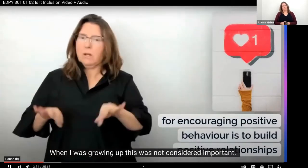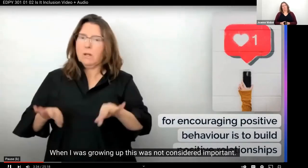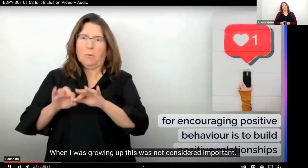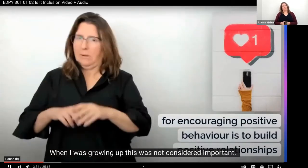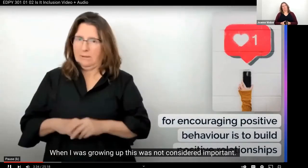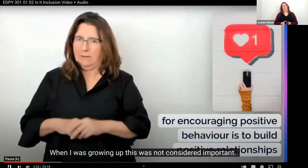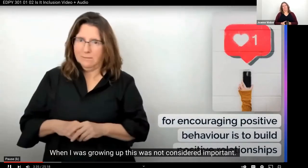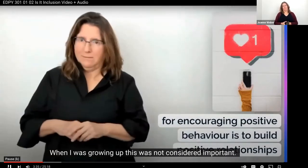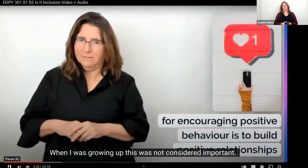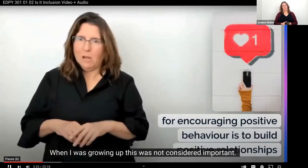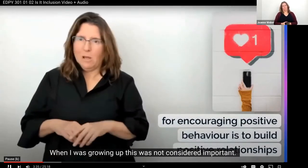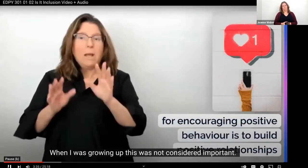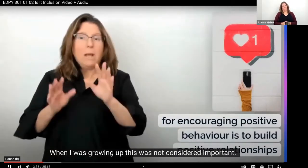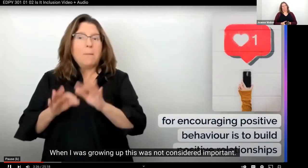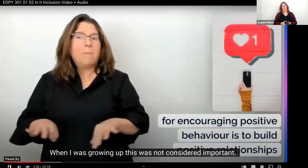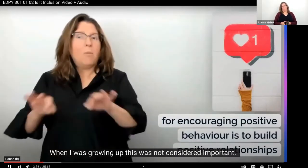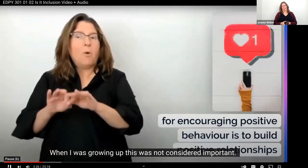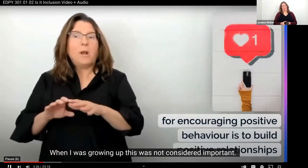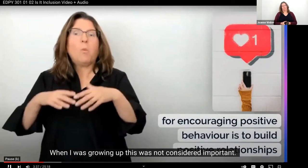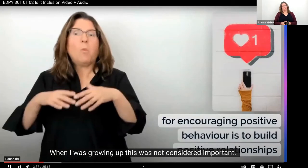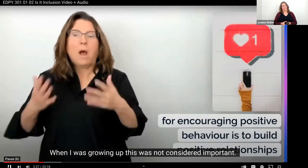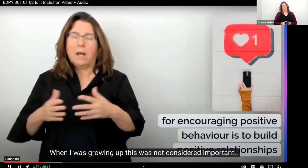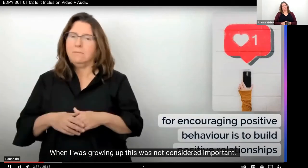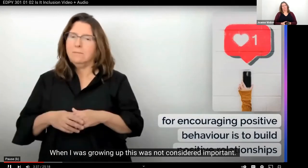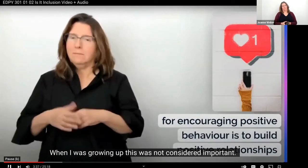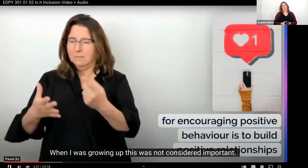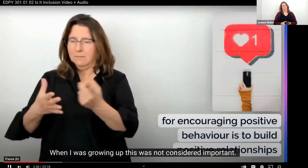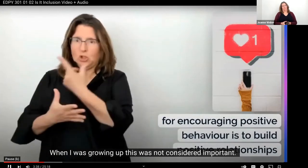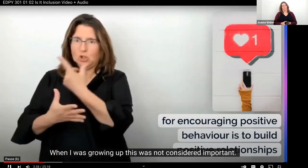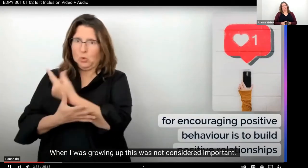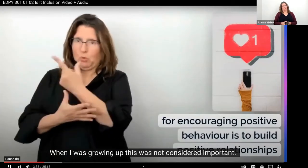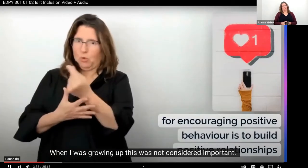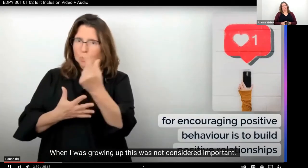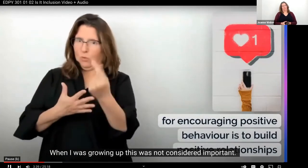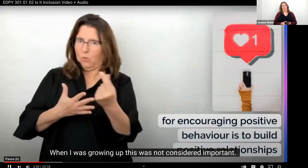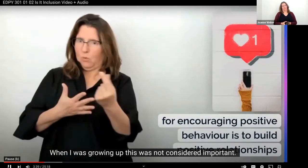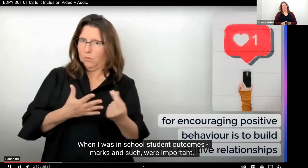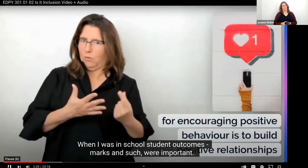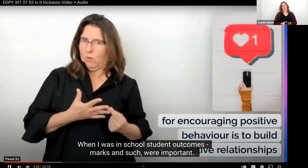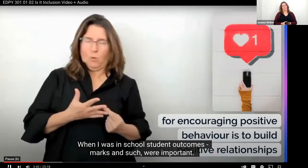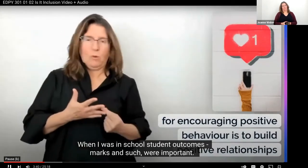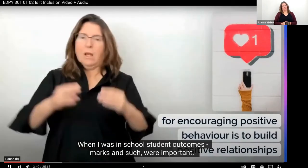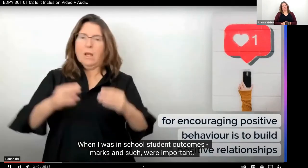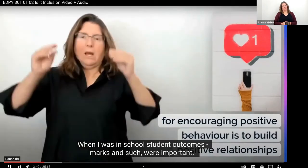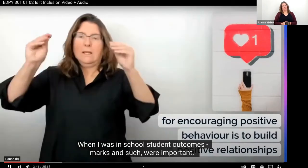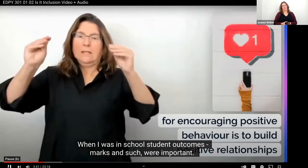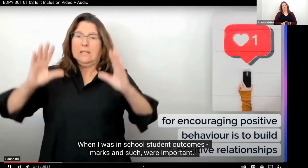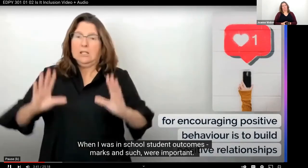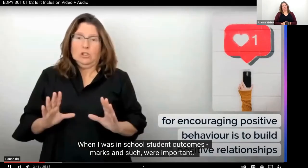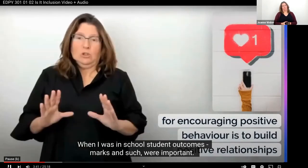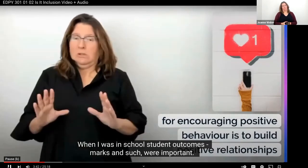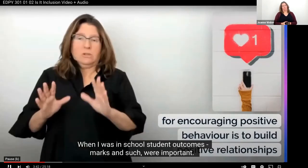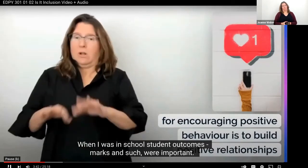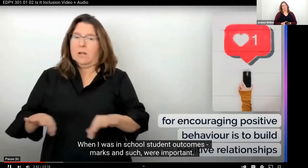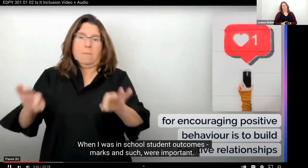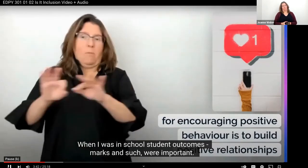up, this was not considered important. When I was in school, student outcomes, marks,